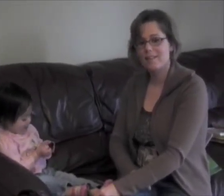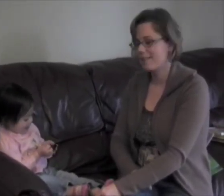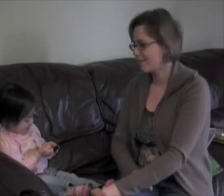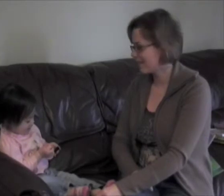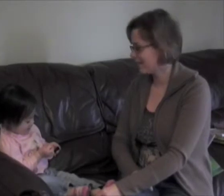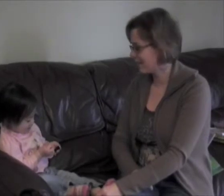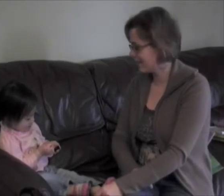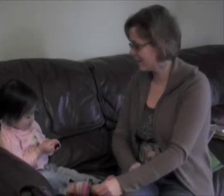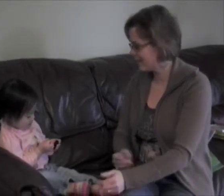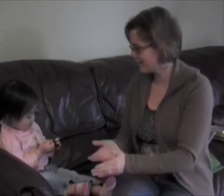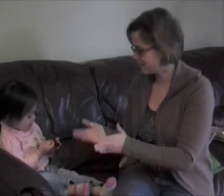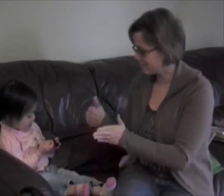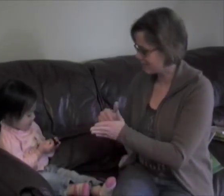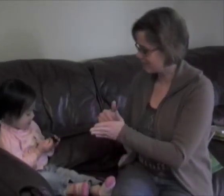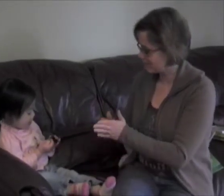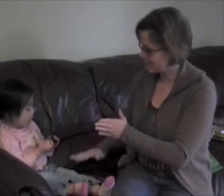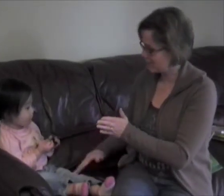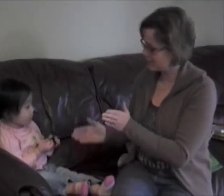Again. Again? Okay. What's this?